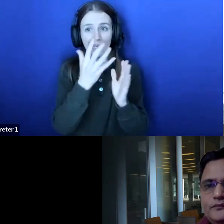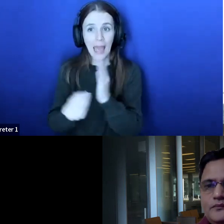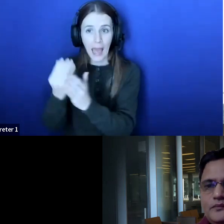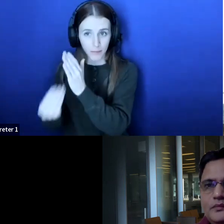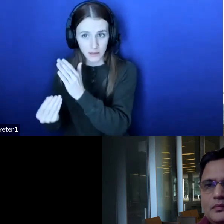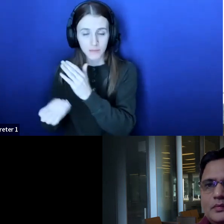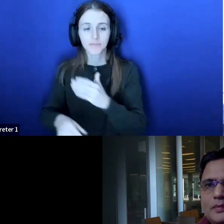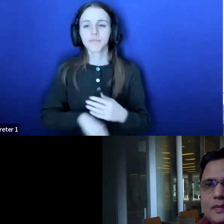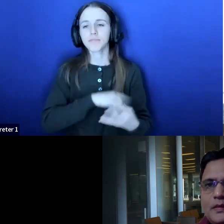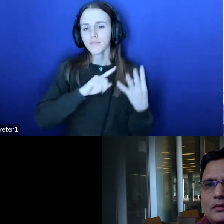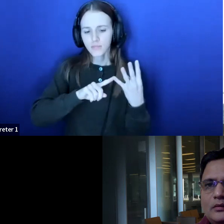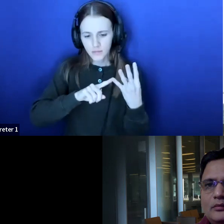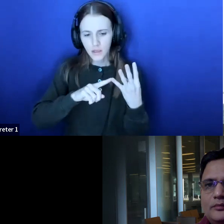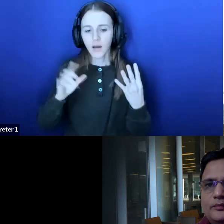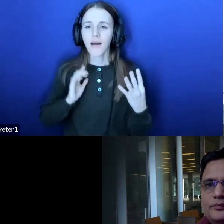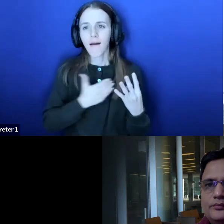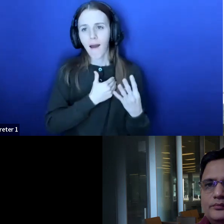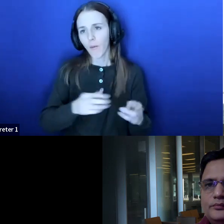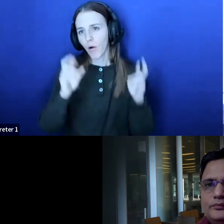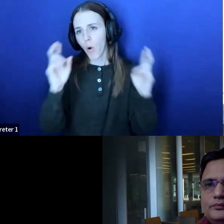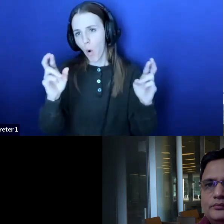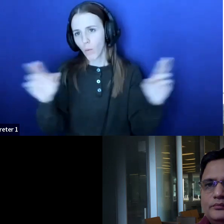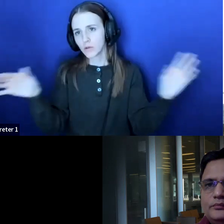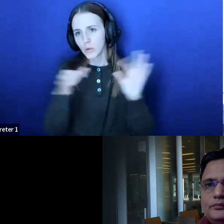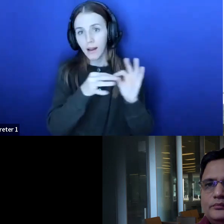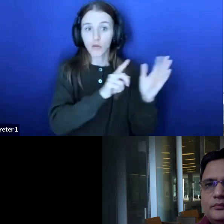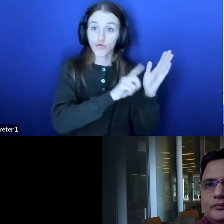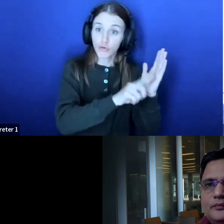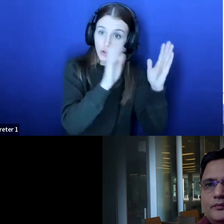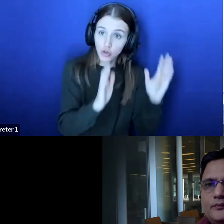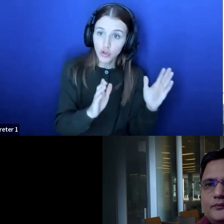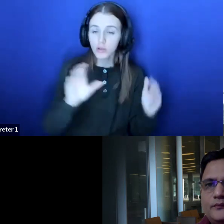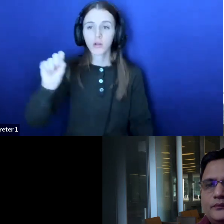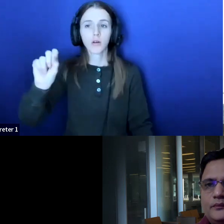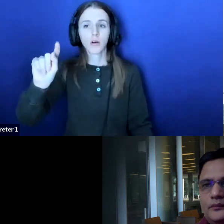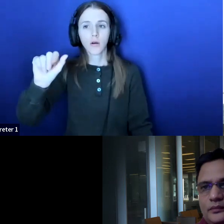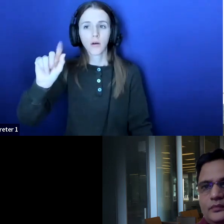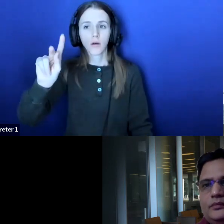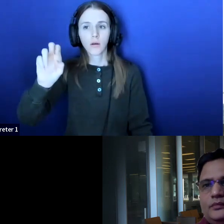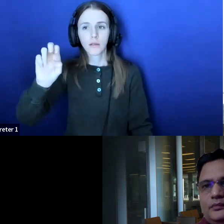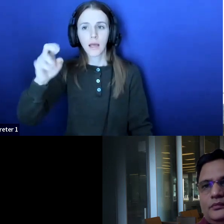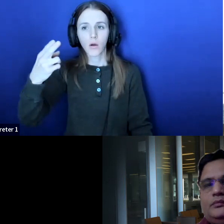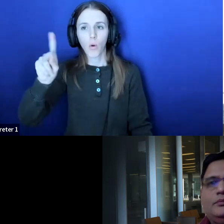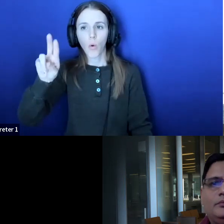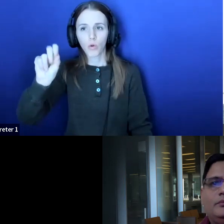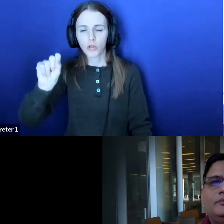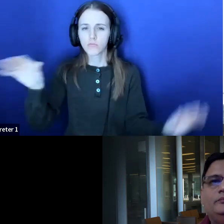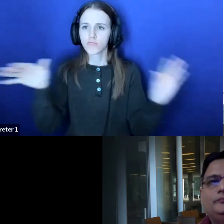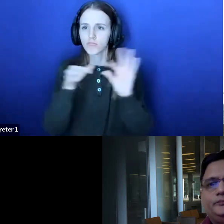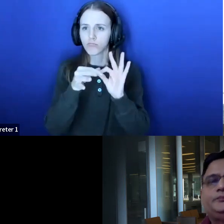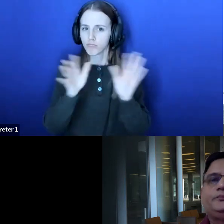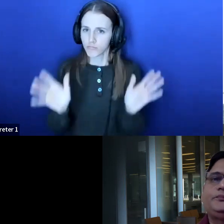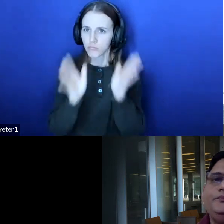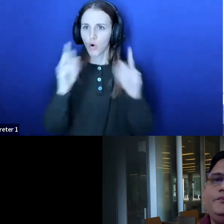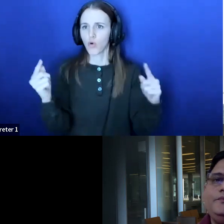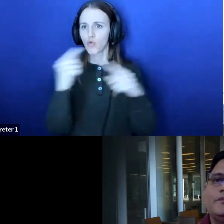finally, our hope is to connect researchers and stakeholders to promote cross-cultural collaborations. Our speaker